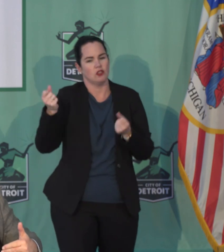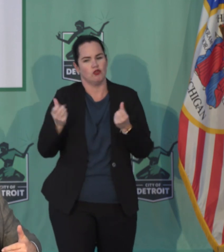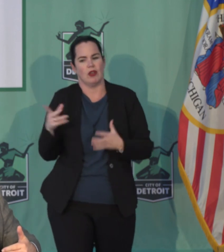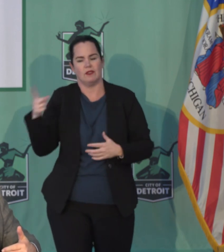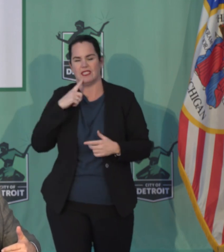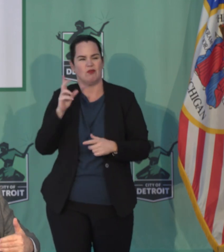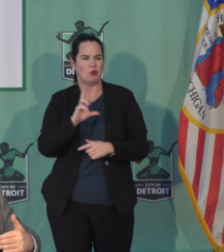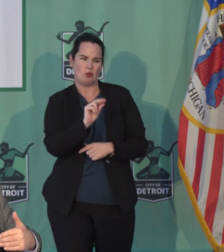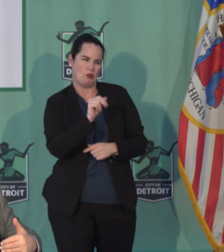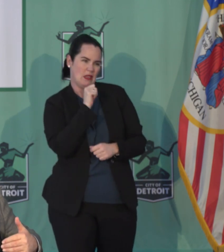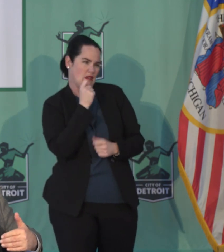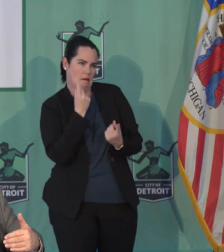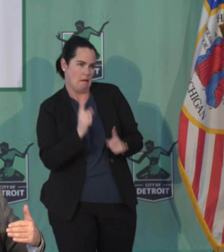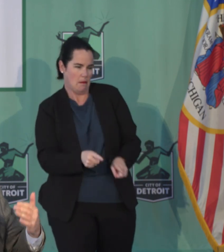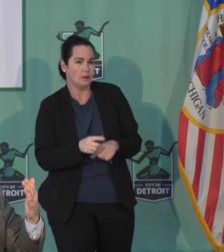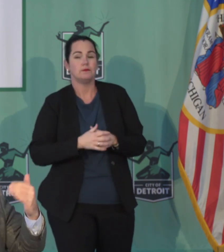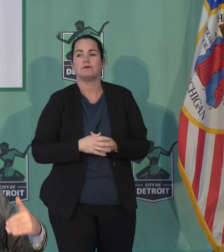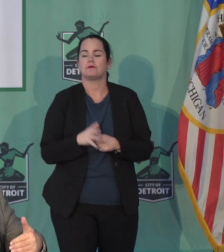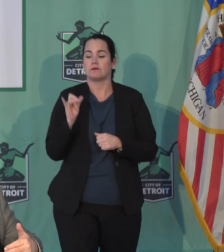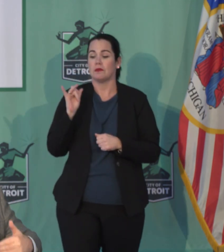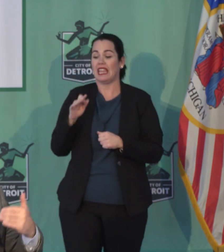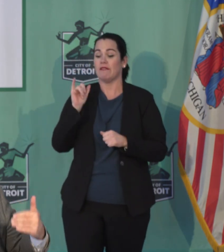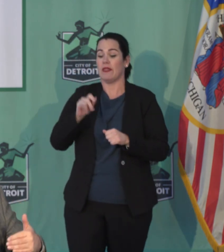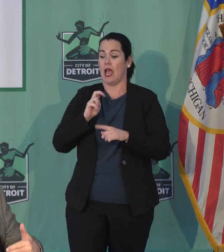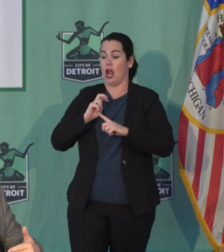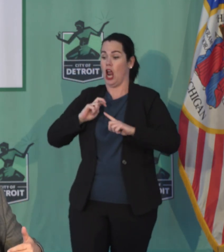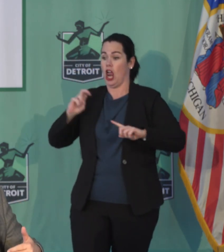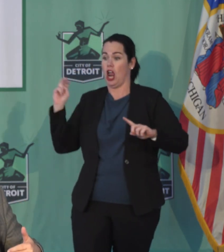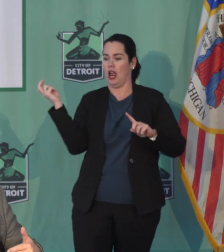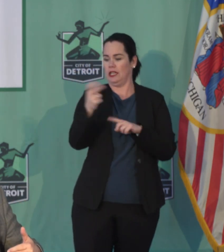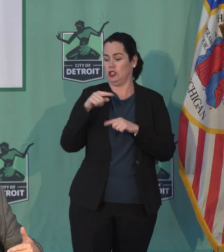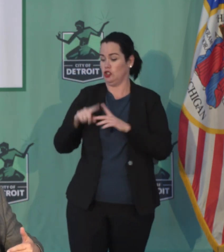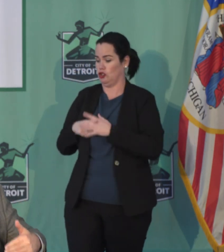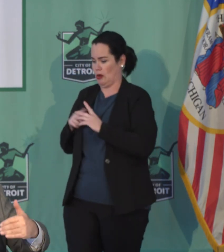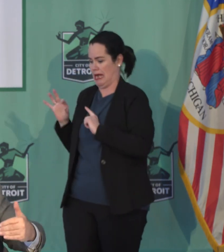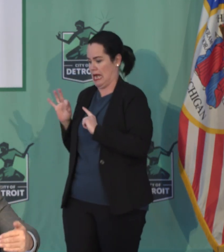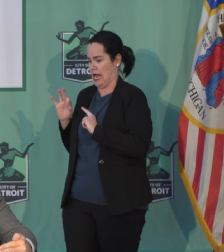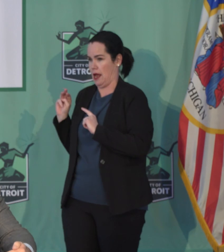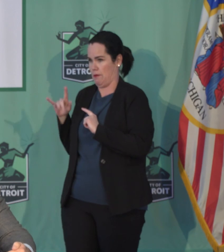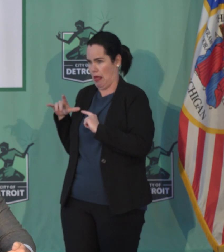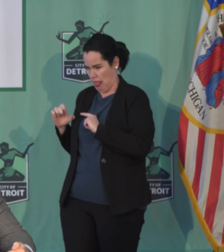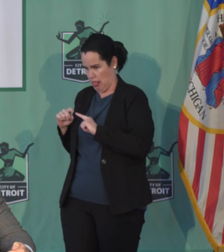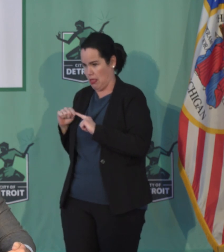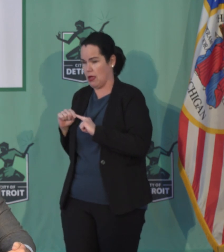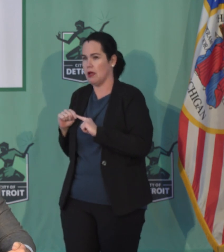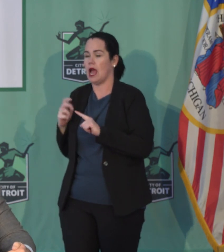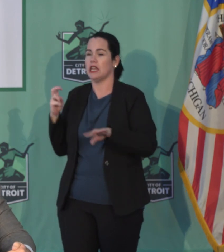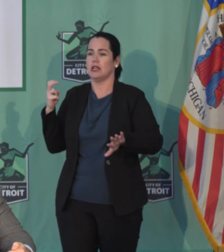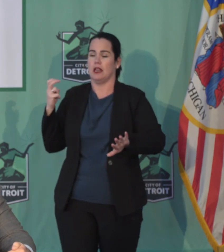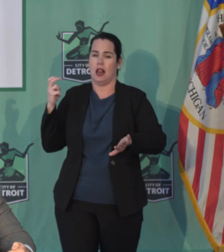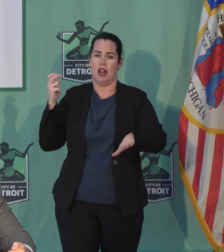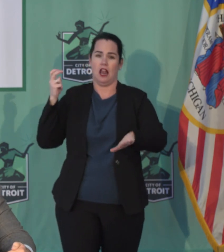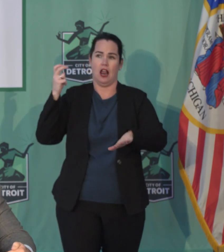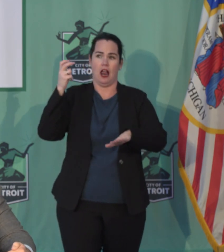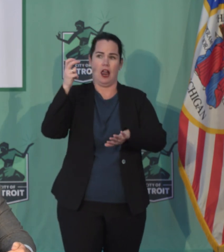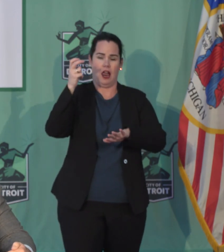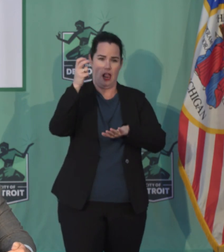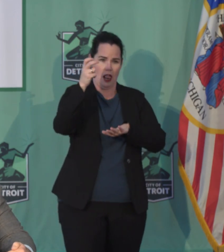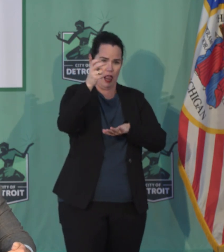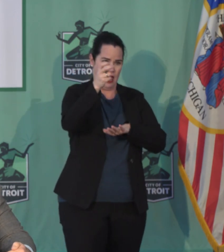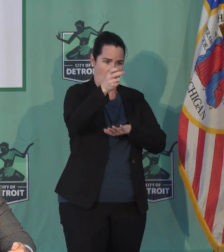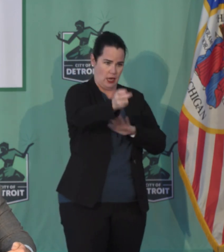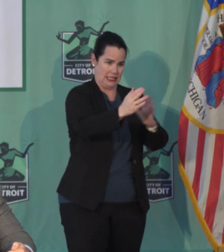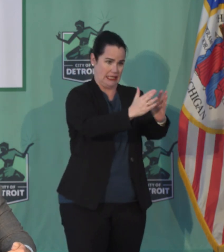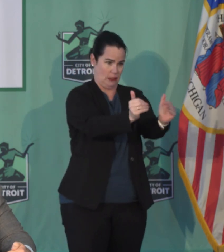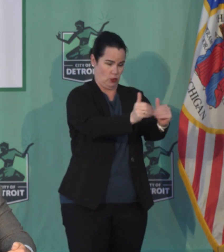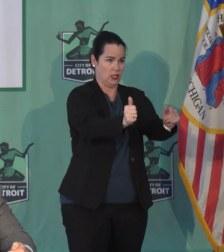Here's what happens. If the route starts at 9 Mile and goes down to